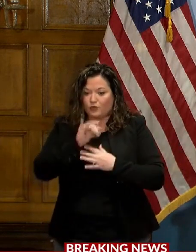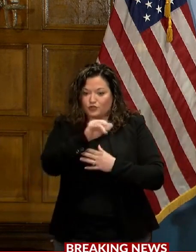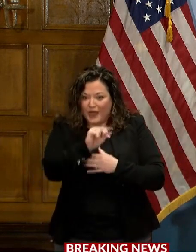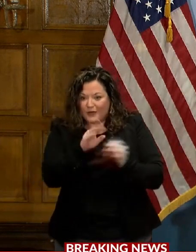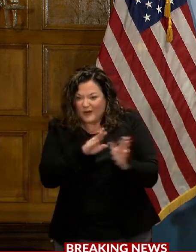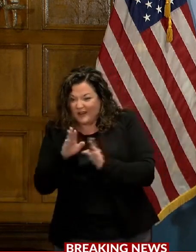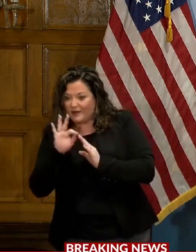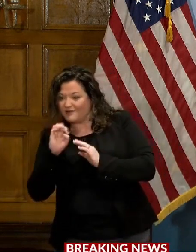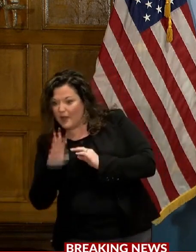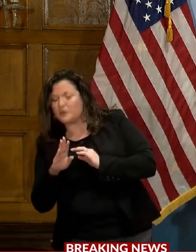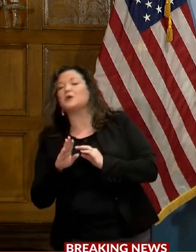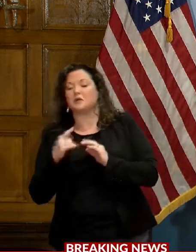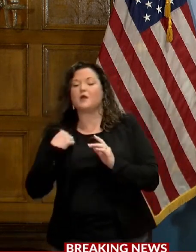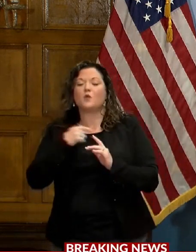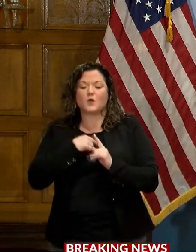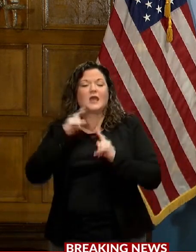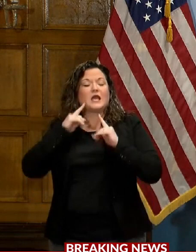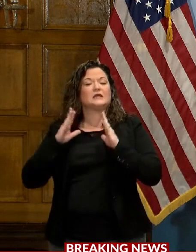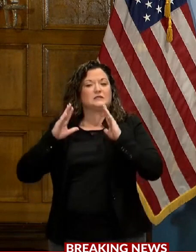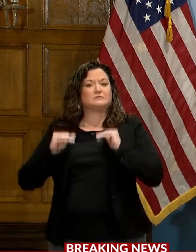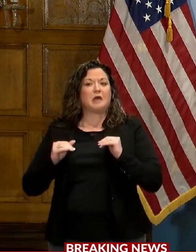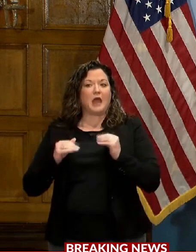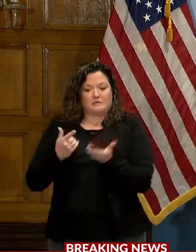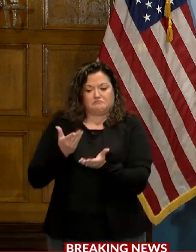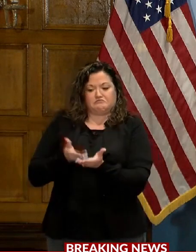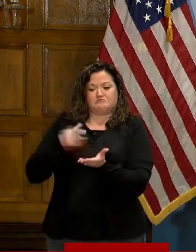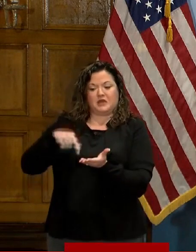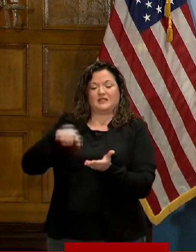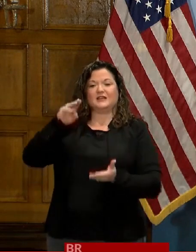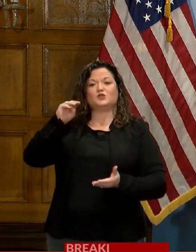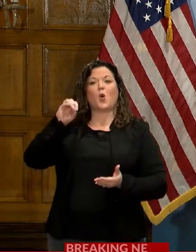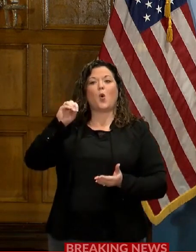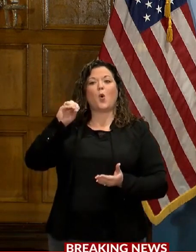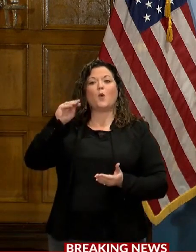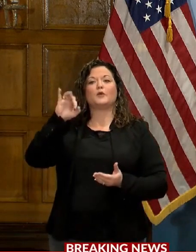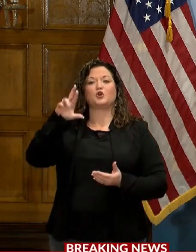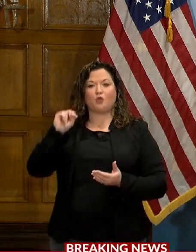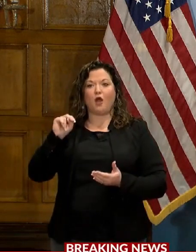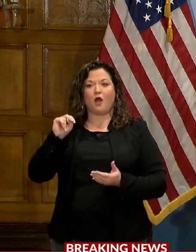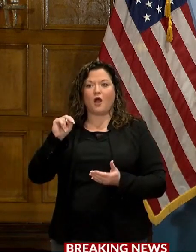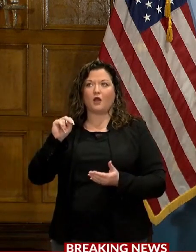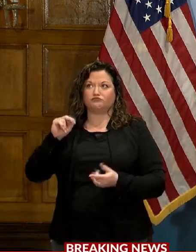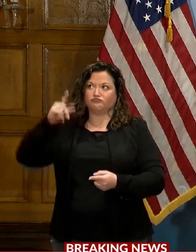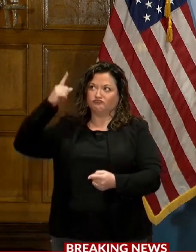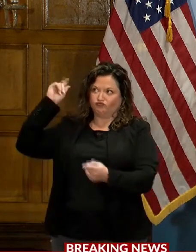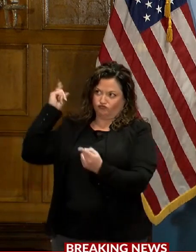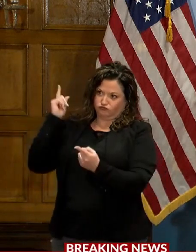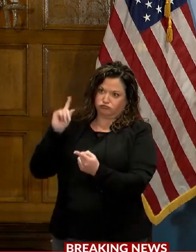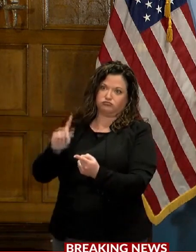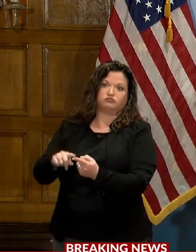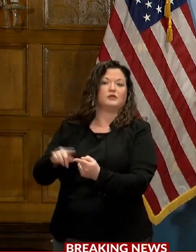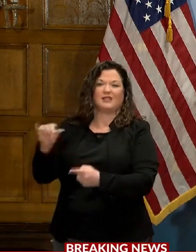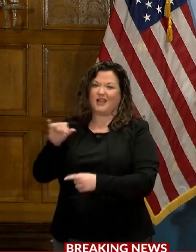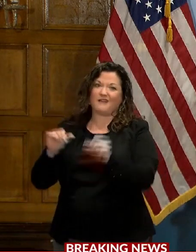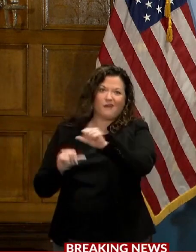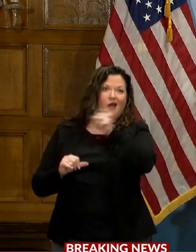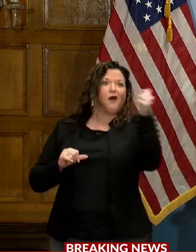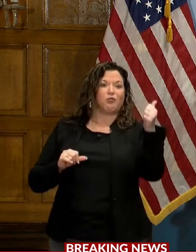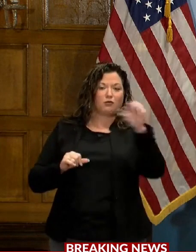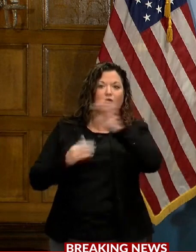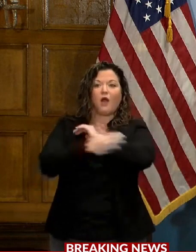February, where we expect to see this variant diminish significantly, just like it has in other